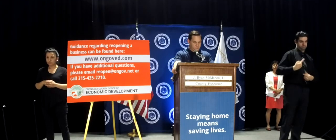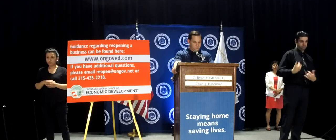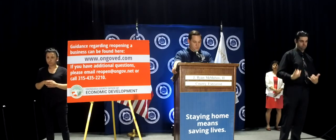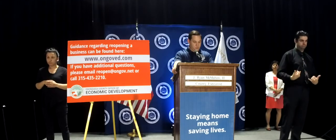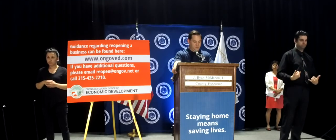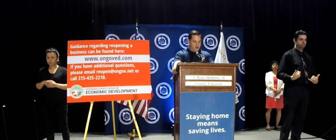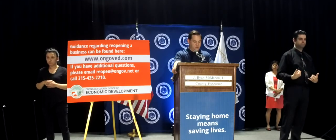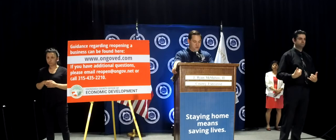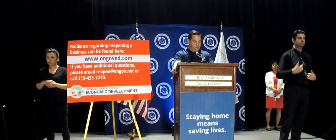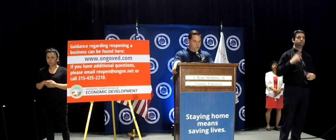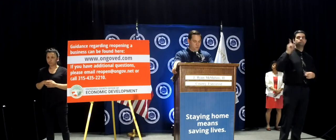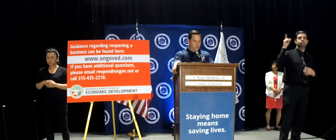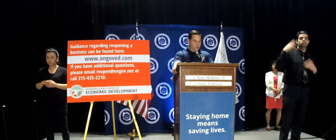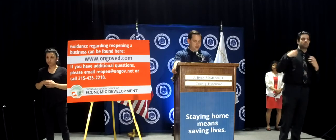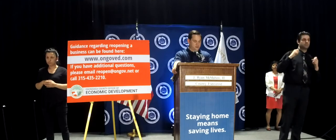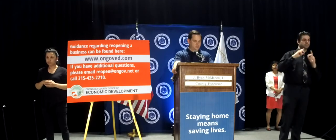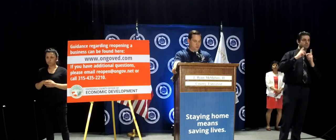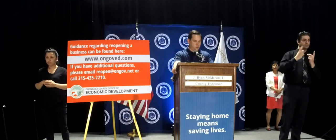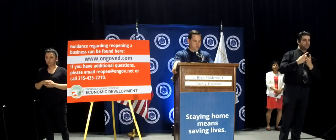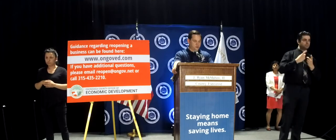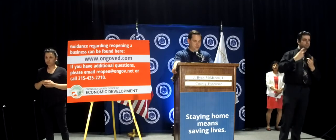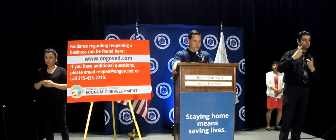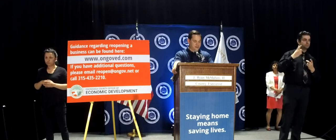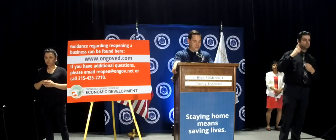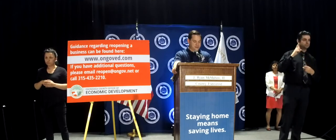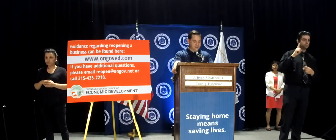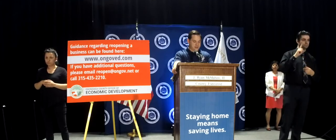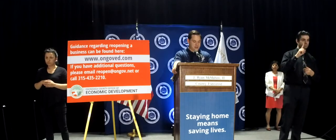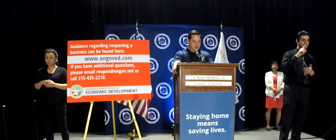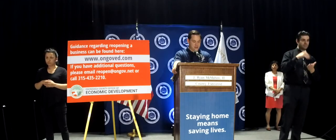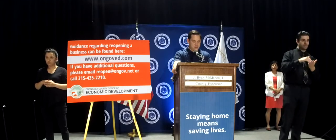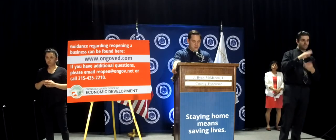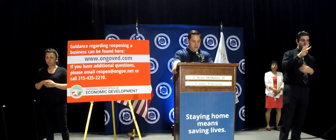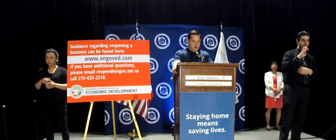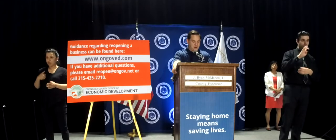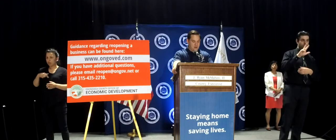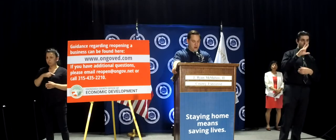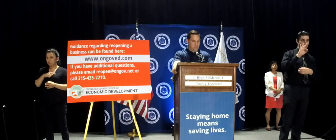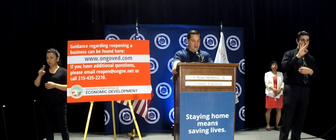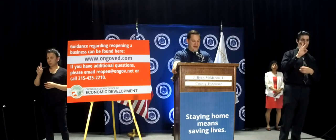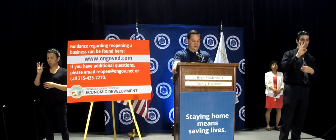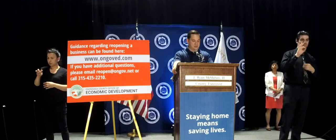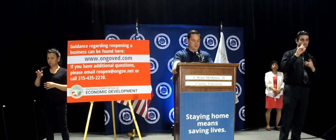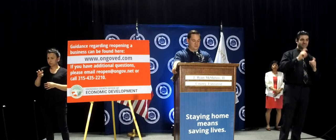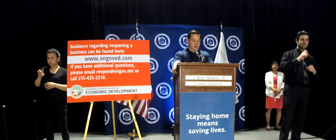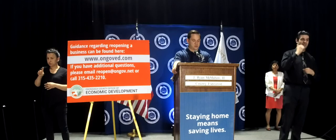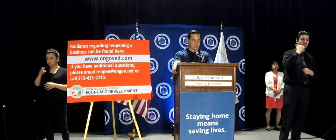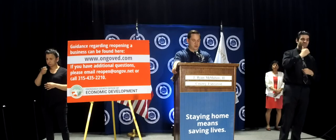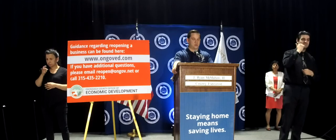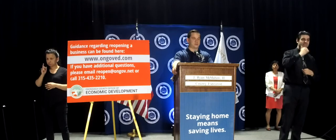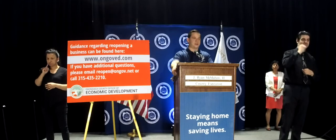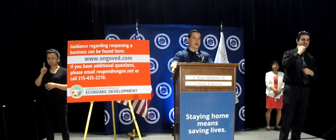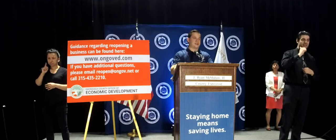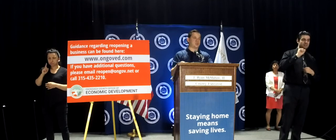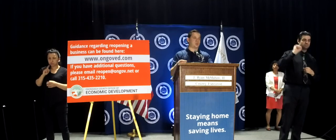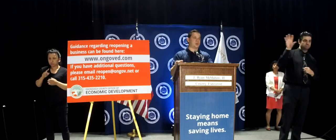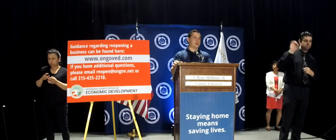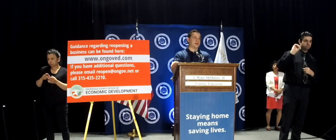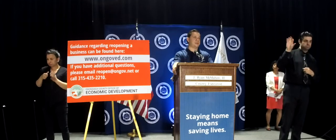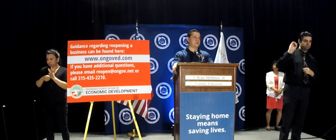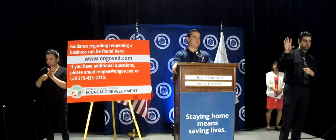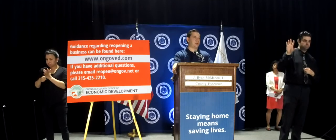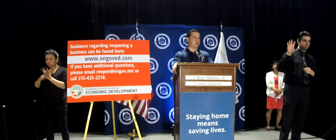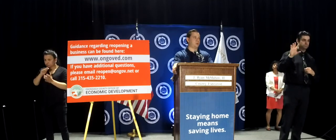system, we've averaged 1,439 tests a day. Our positive infection rate over the last